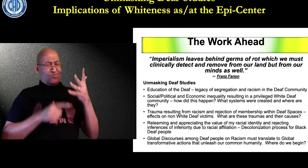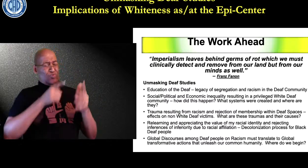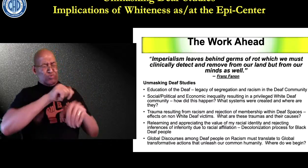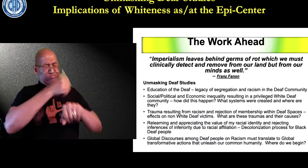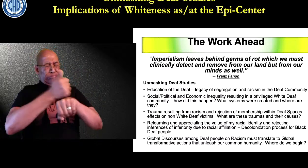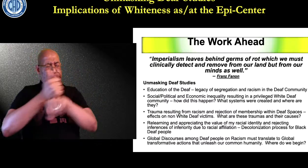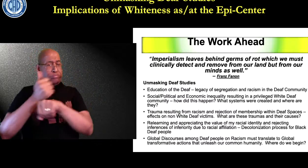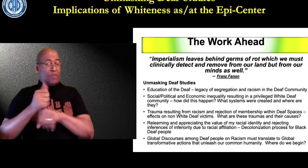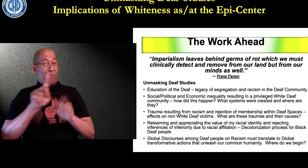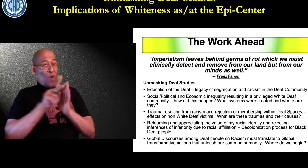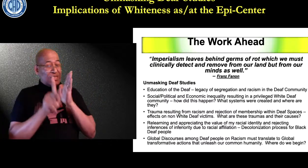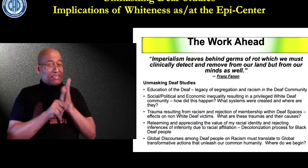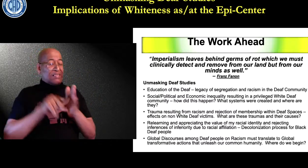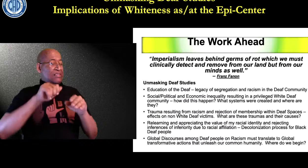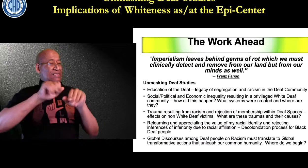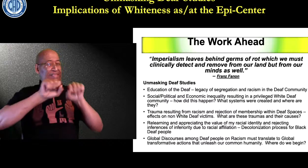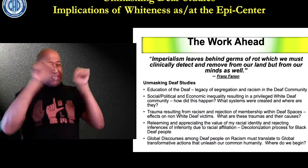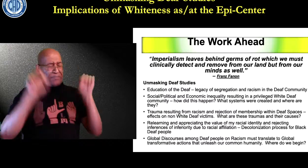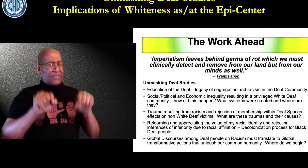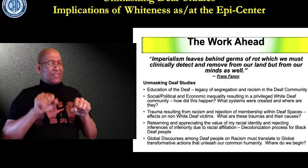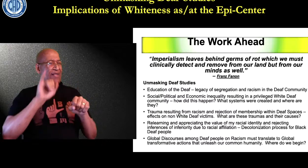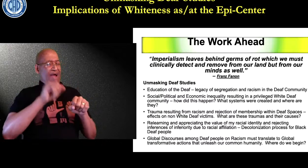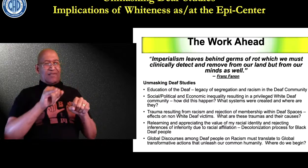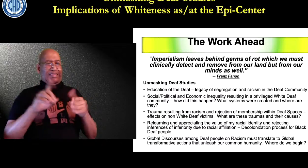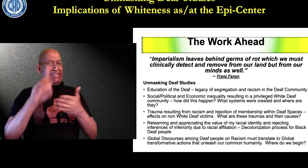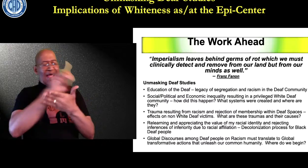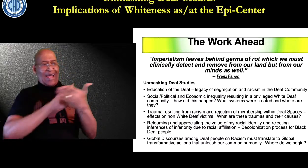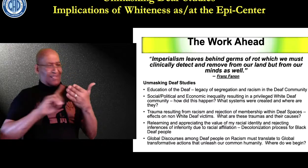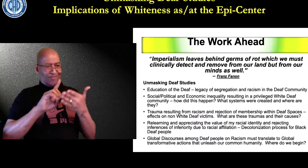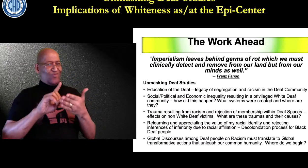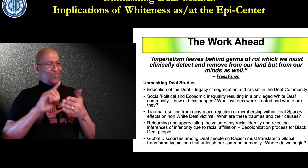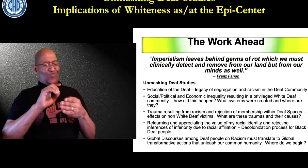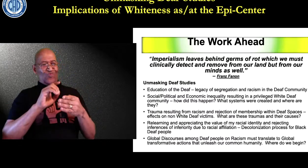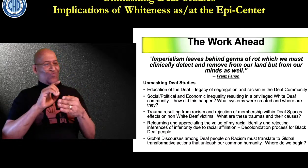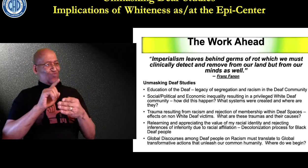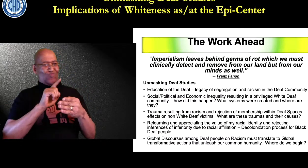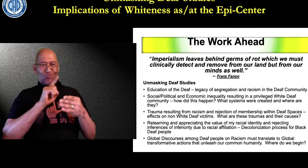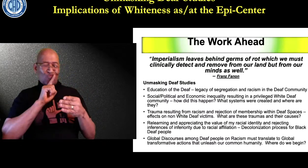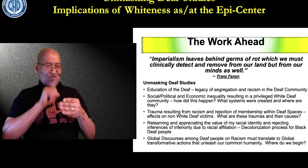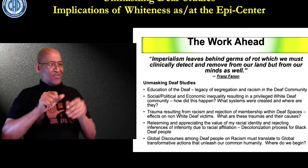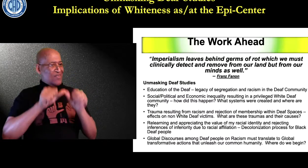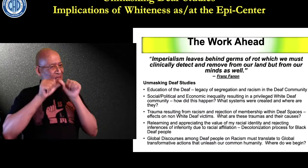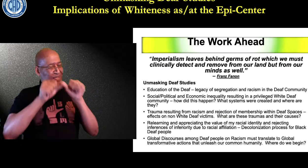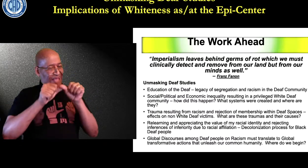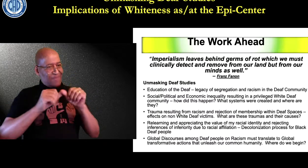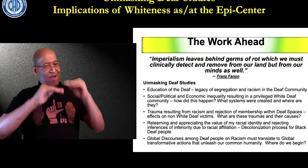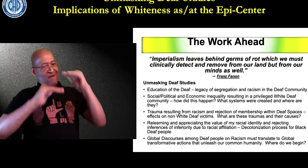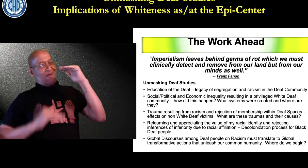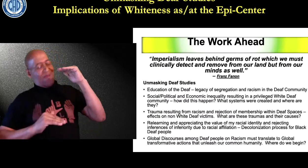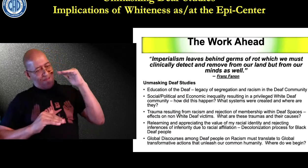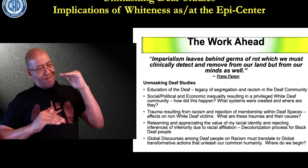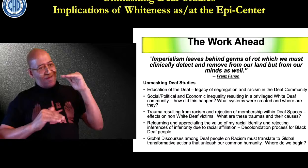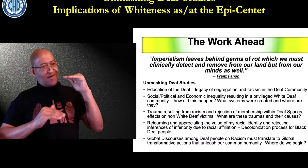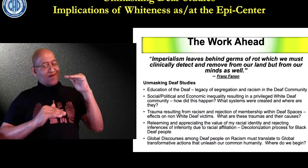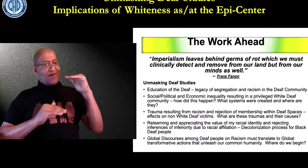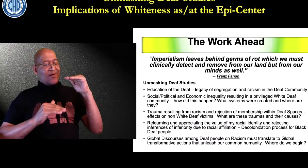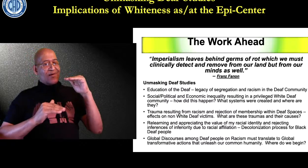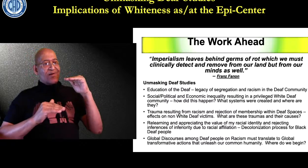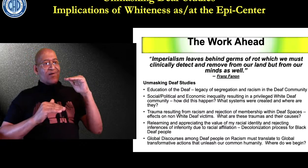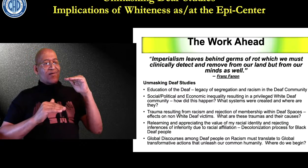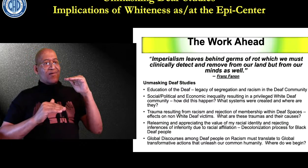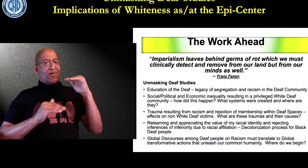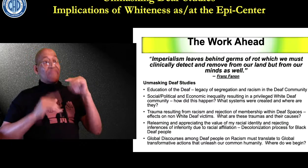And people feel like they're just all these different systems that are set up and policies, discrimination, and it